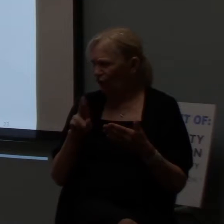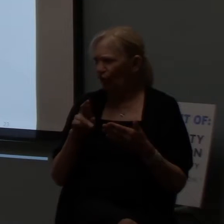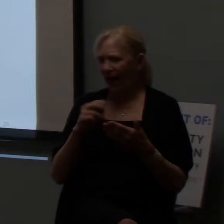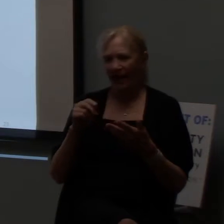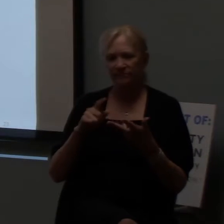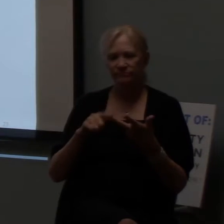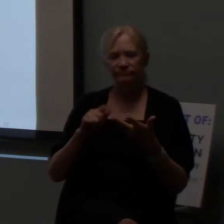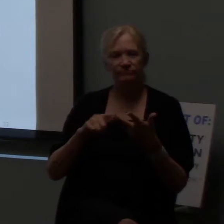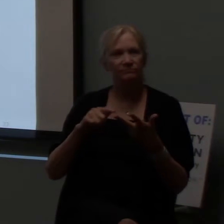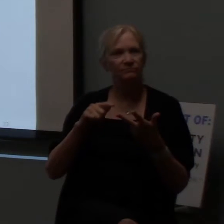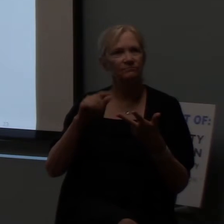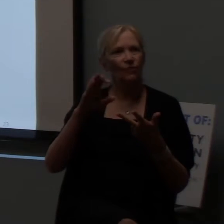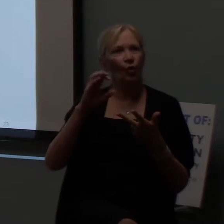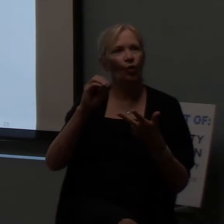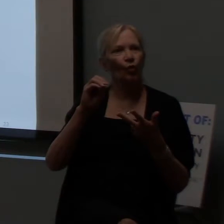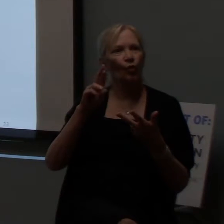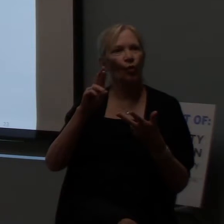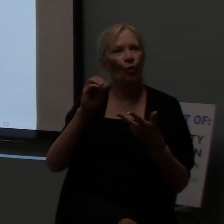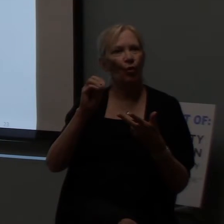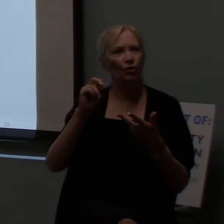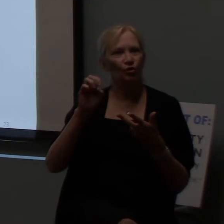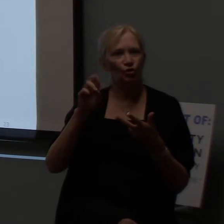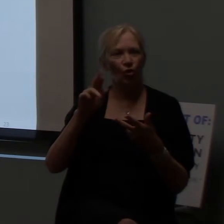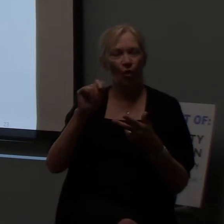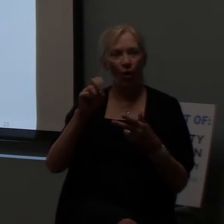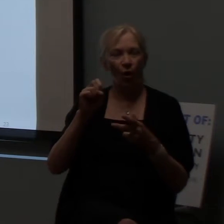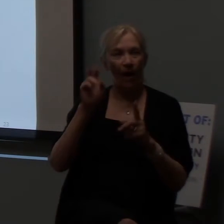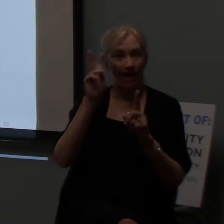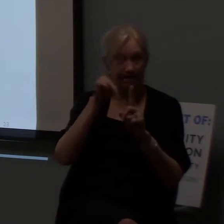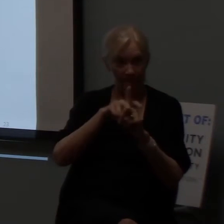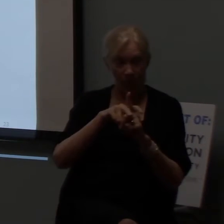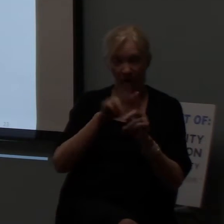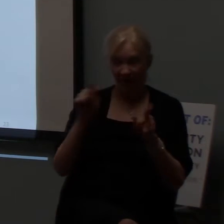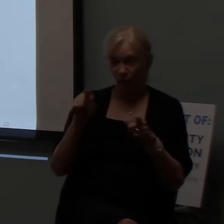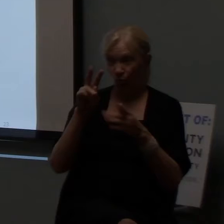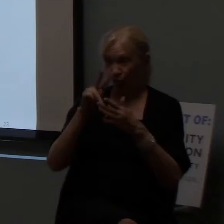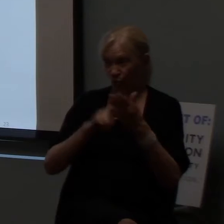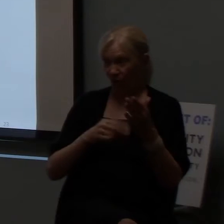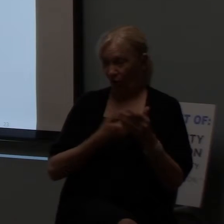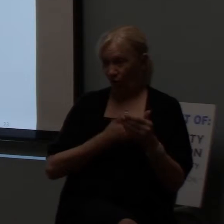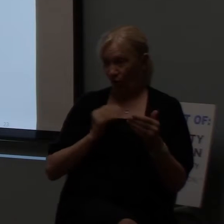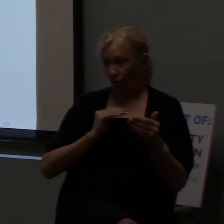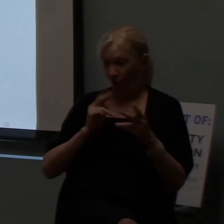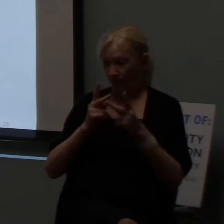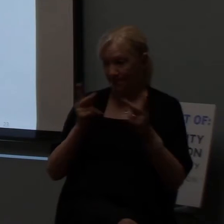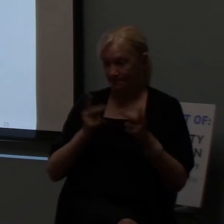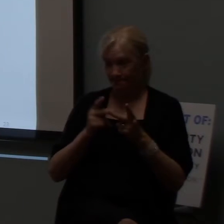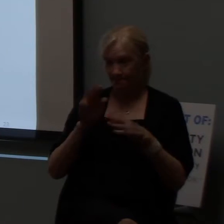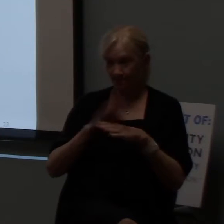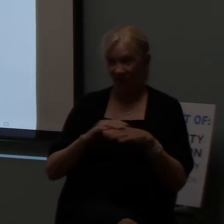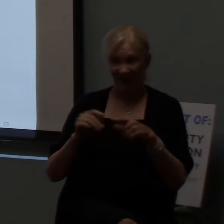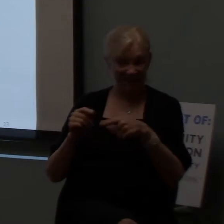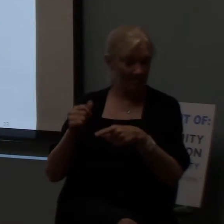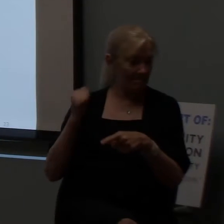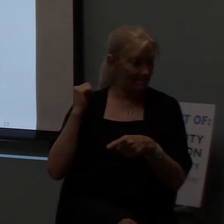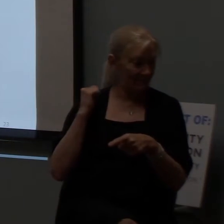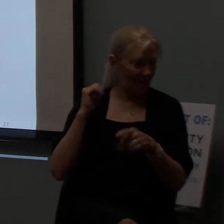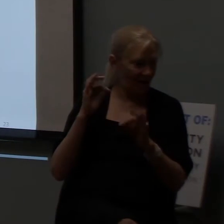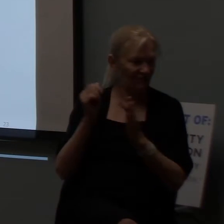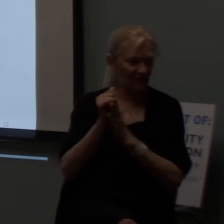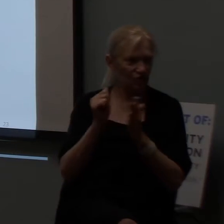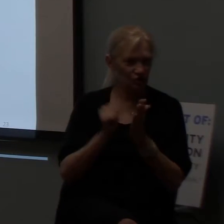coroner tend to be appointed offices. And in fact, if you read our position on the back of the agenda, it mentions a little